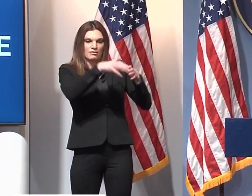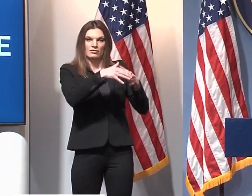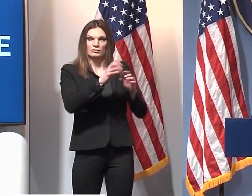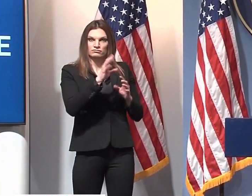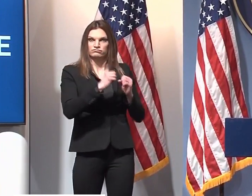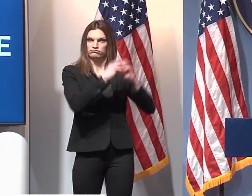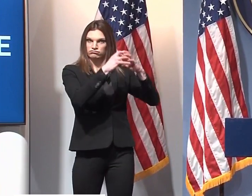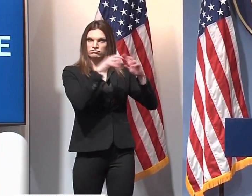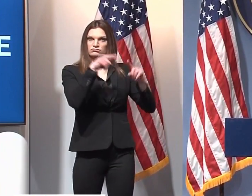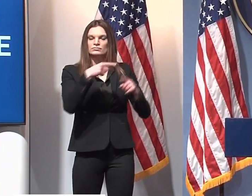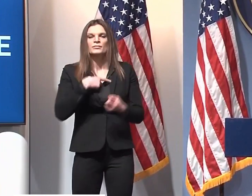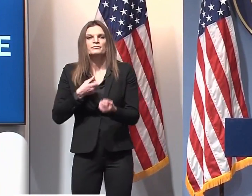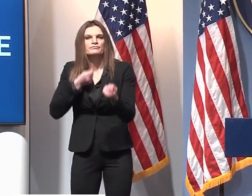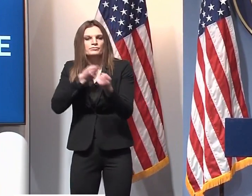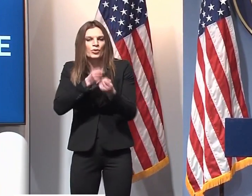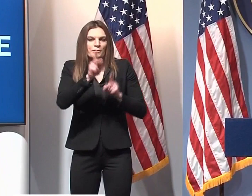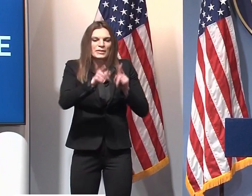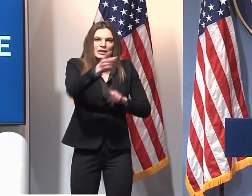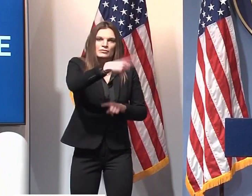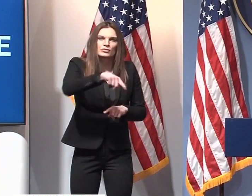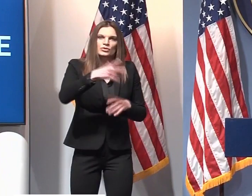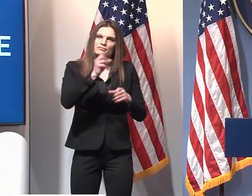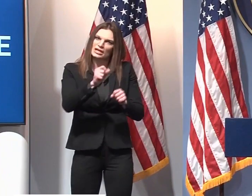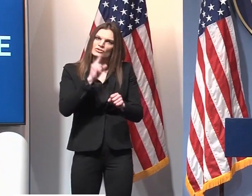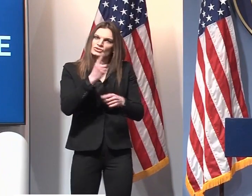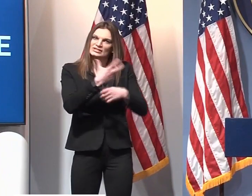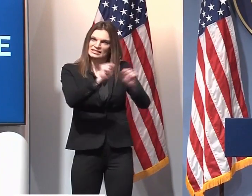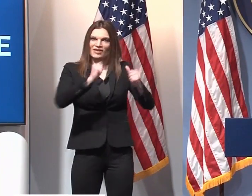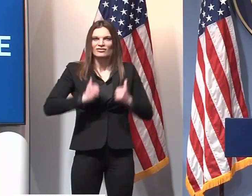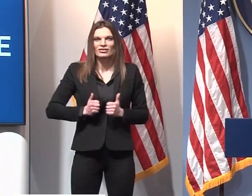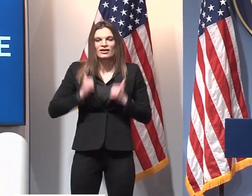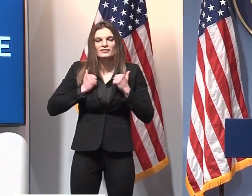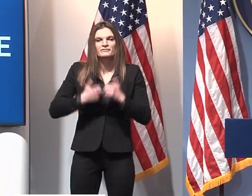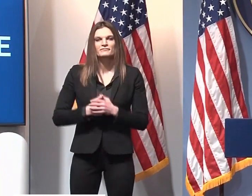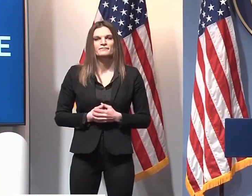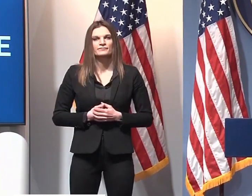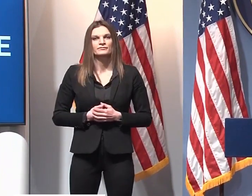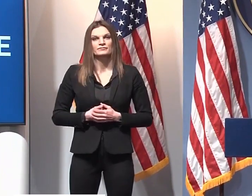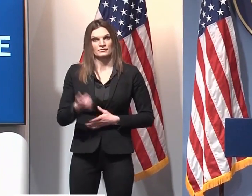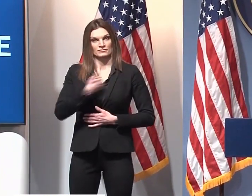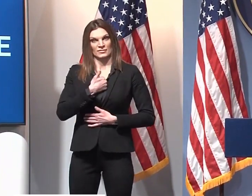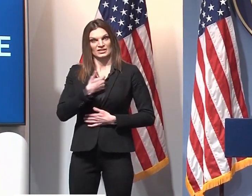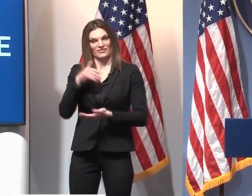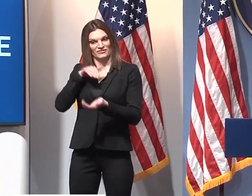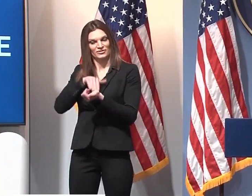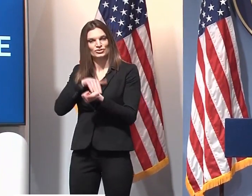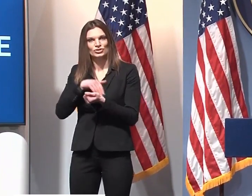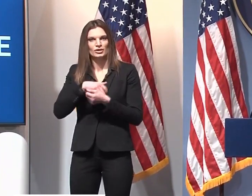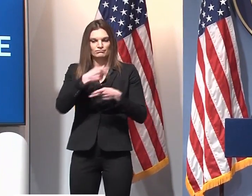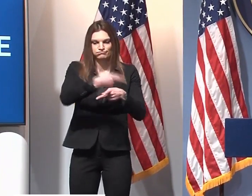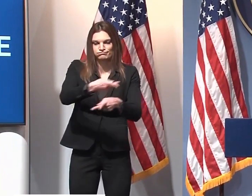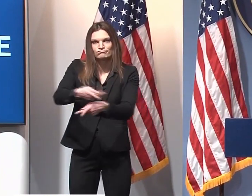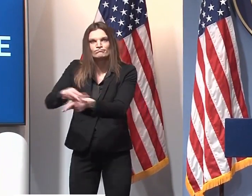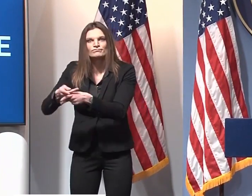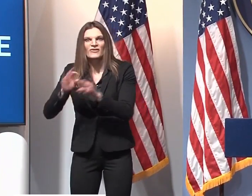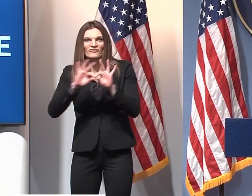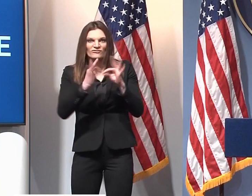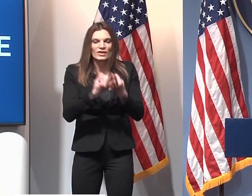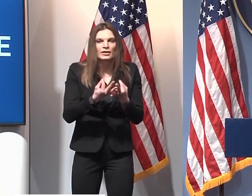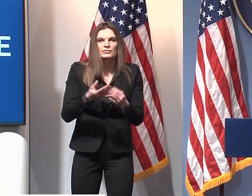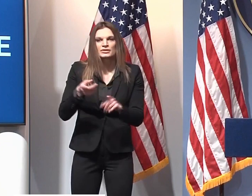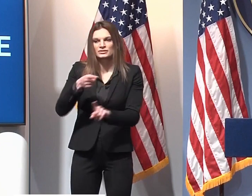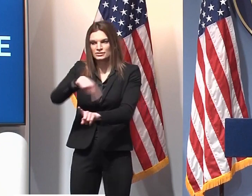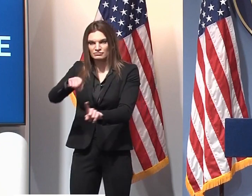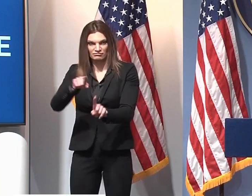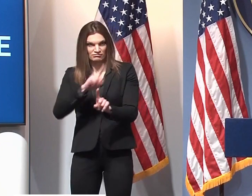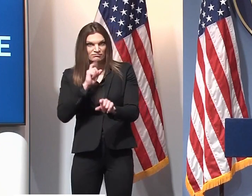enough resources to protect people and save lives. As a physician who cares for patients and families affected by